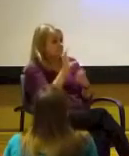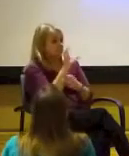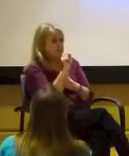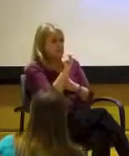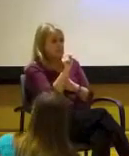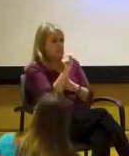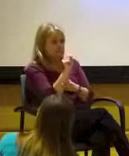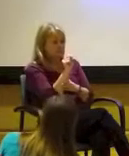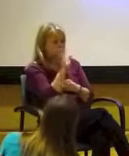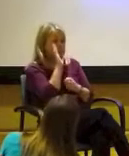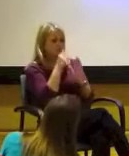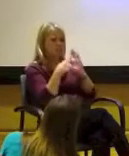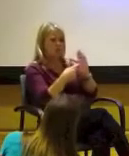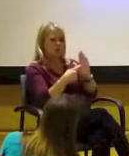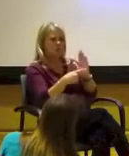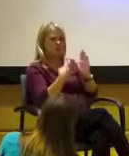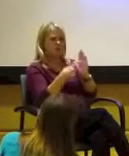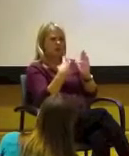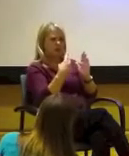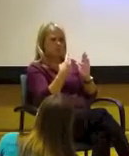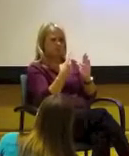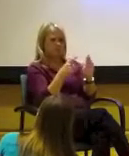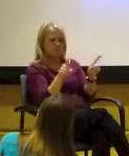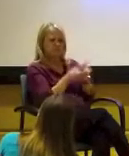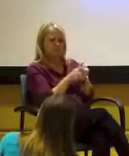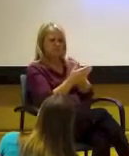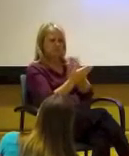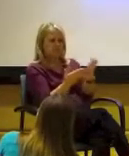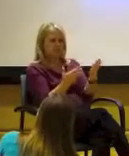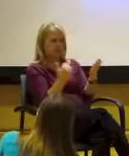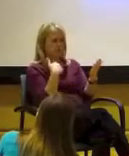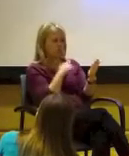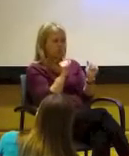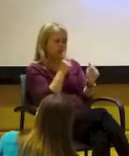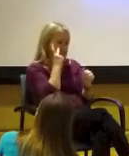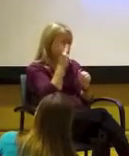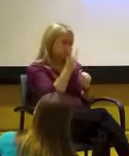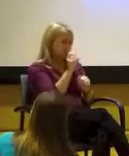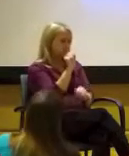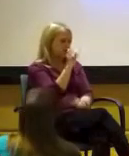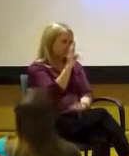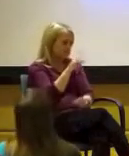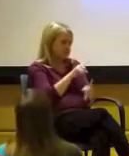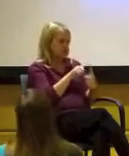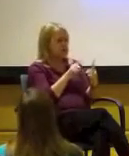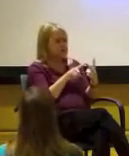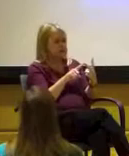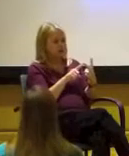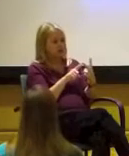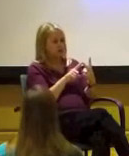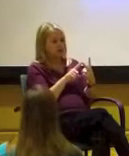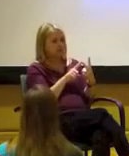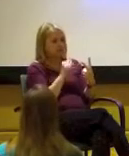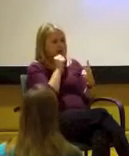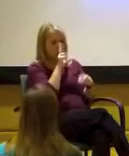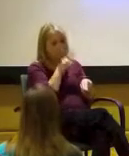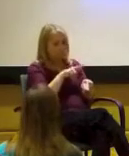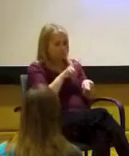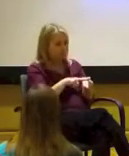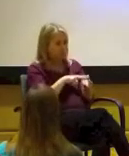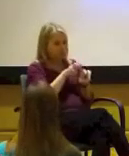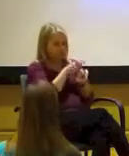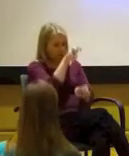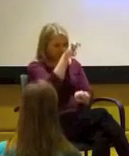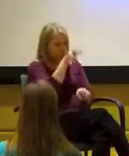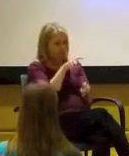CT scans show us sometimes about the same thing. It's obvious we can see the spina bifida, the abnormal vertebrae.